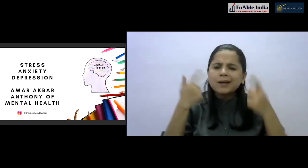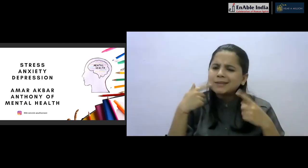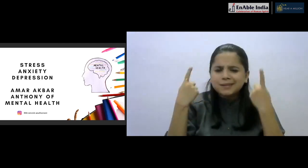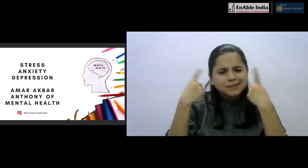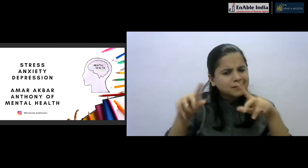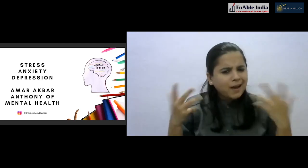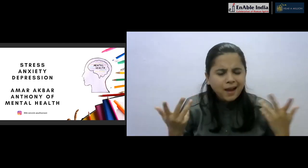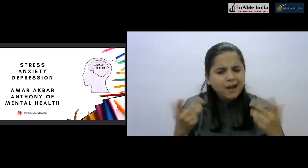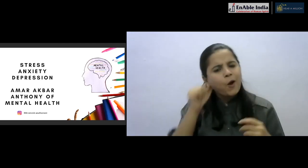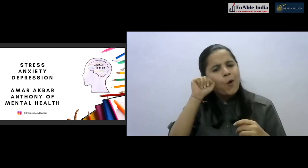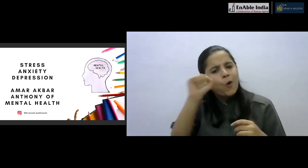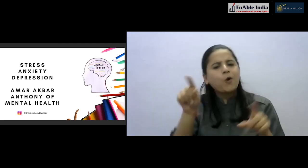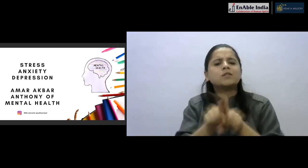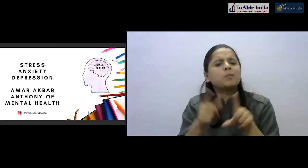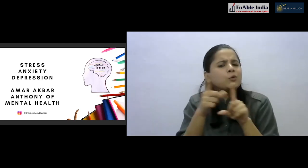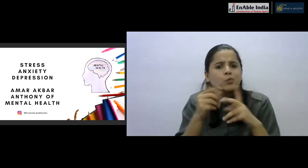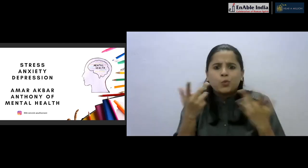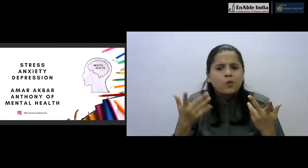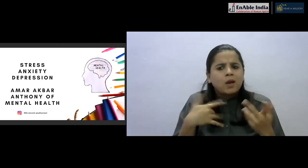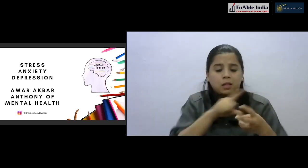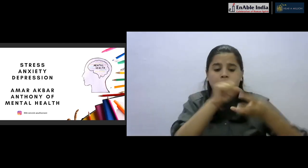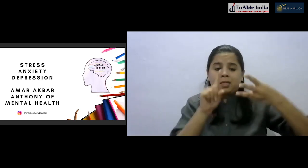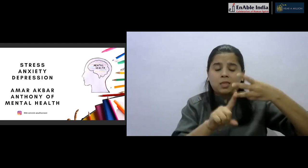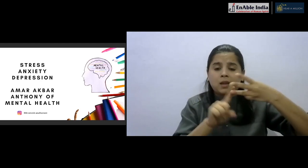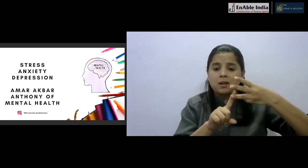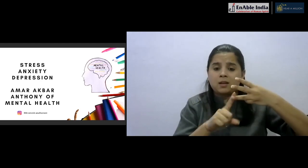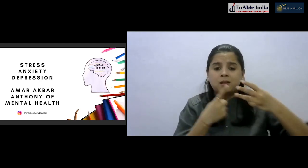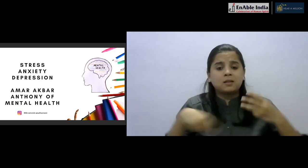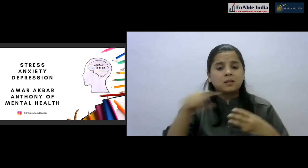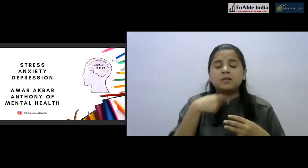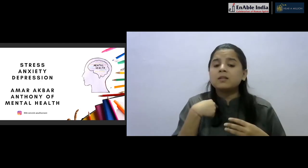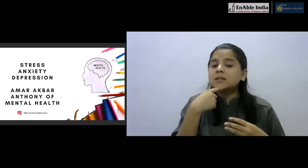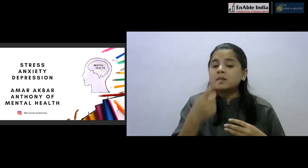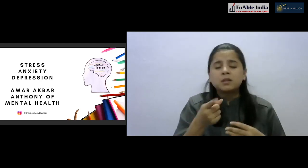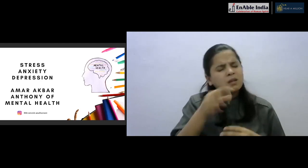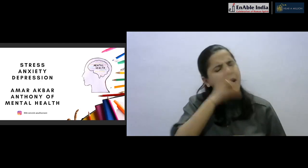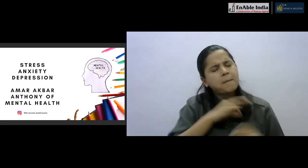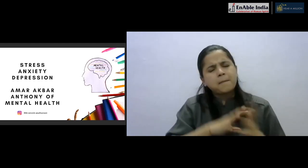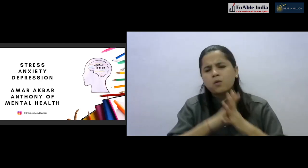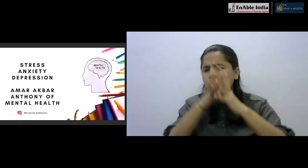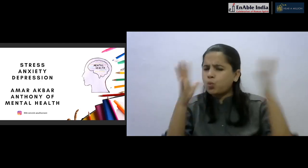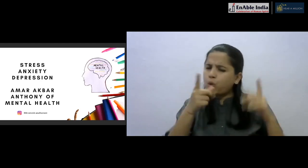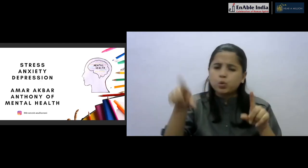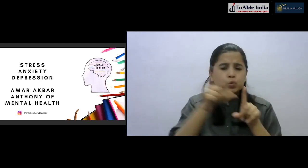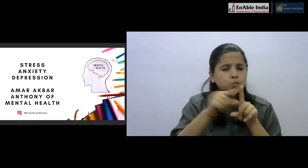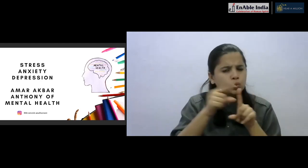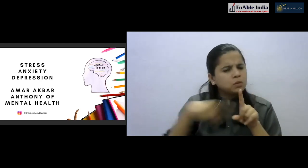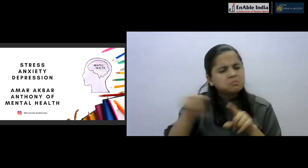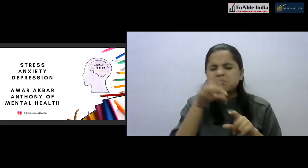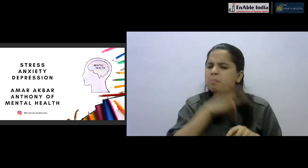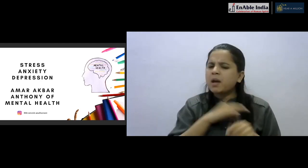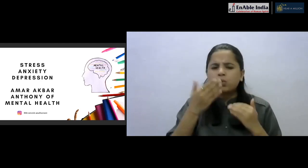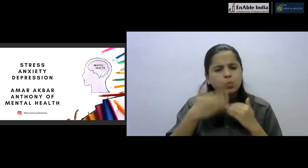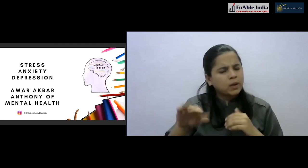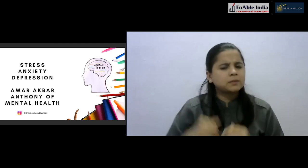And third tip is along the same line, which will be extremely helpful if you start implementing it from tomorrow.